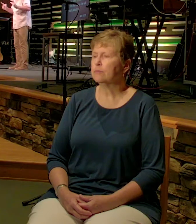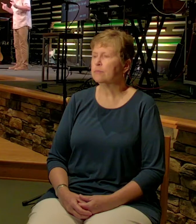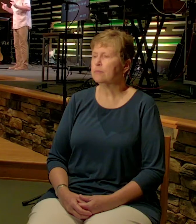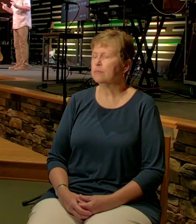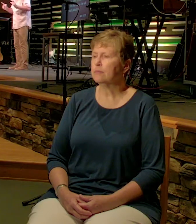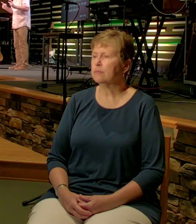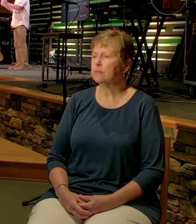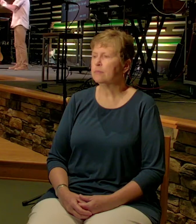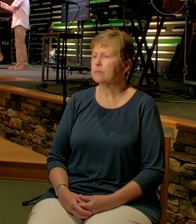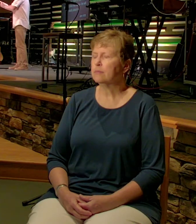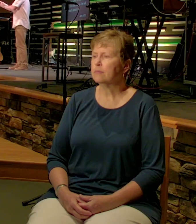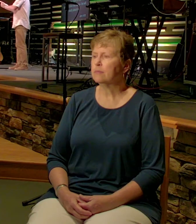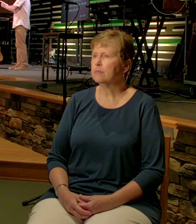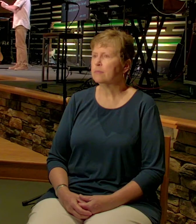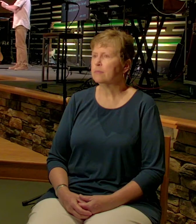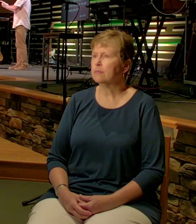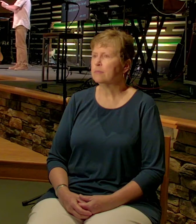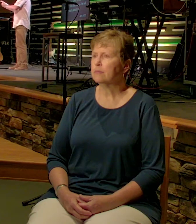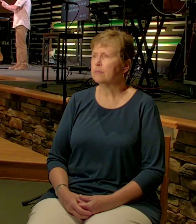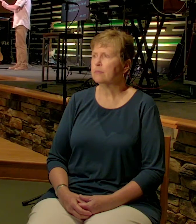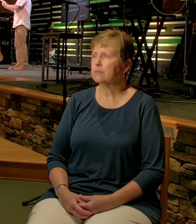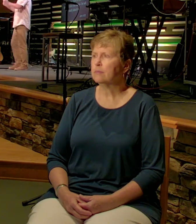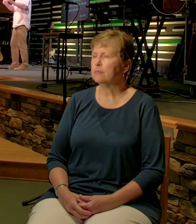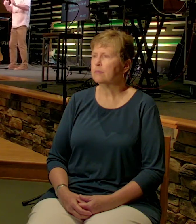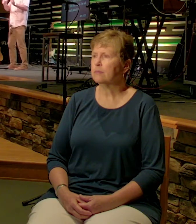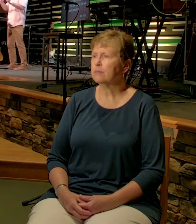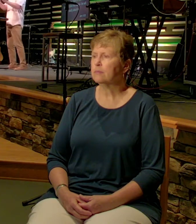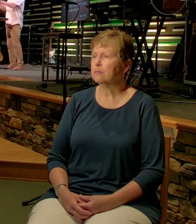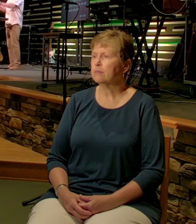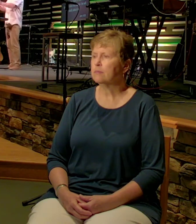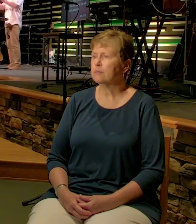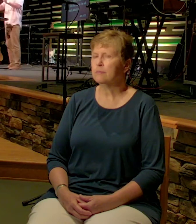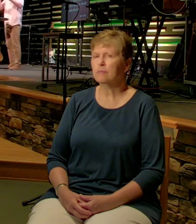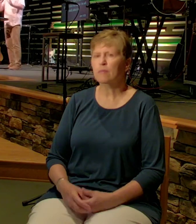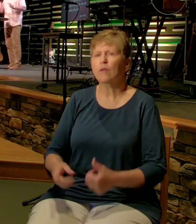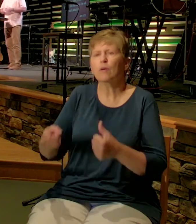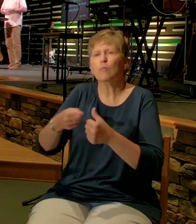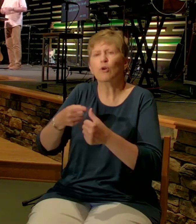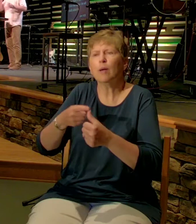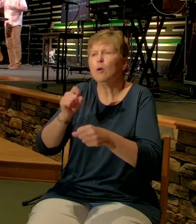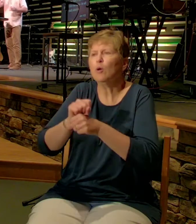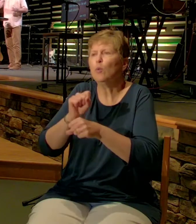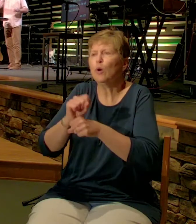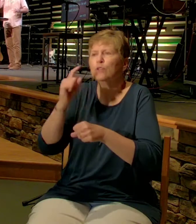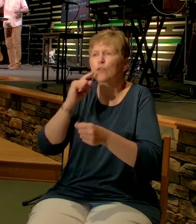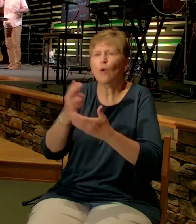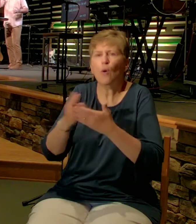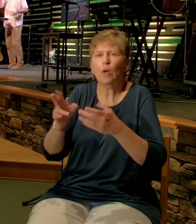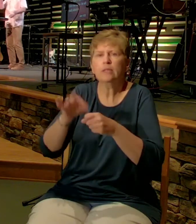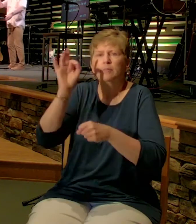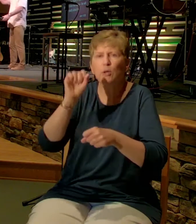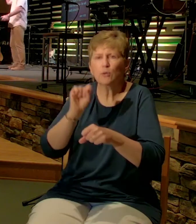testify about me. It's one of the primary works of the Holy Spirit. The Holy Spirit's work is to say, look